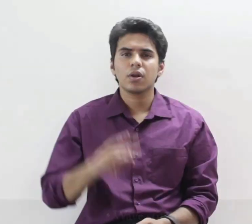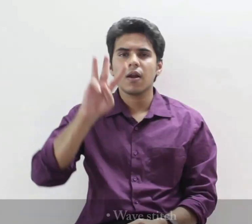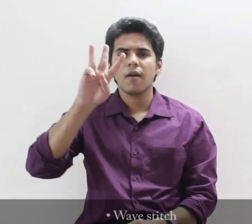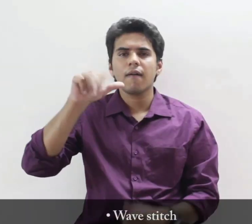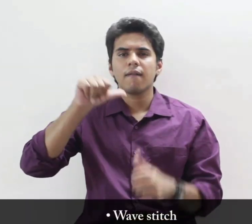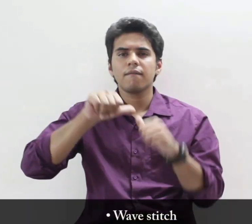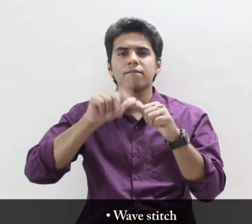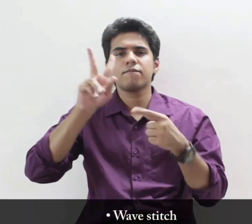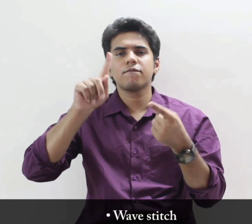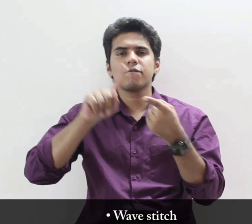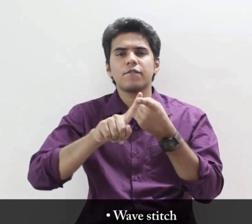Wave stitch.